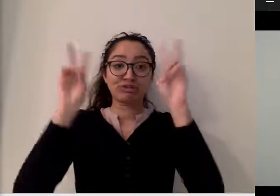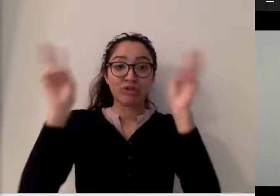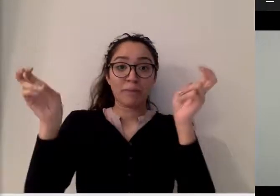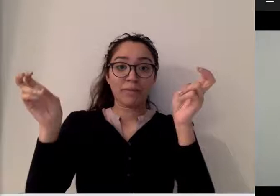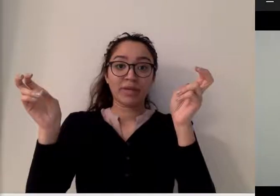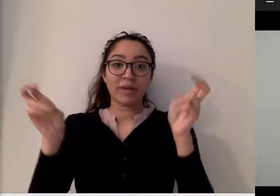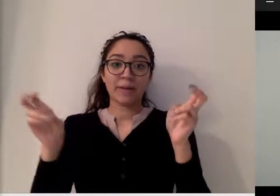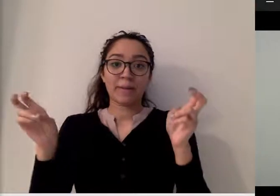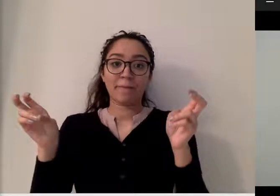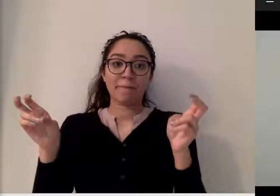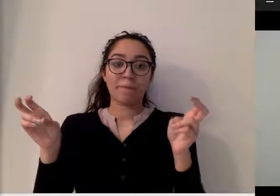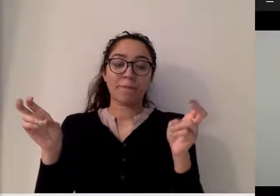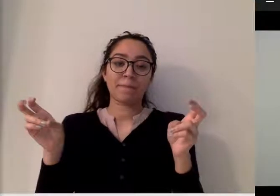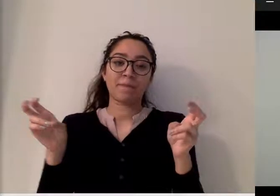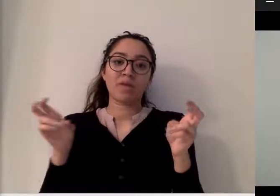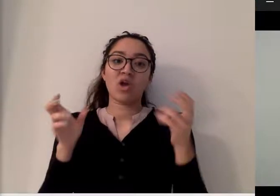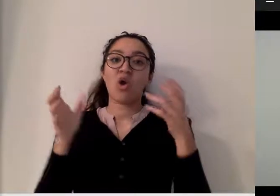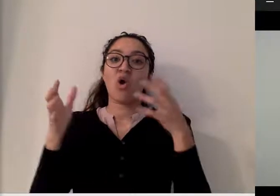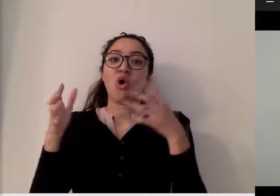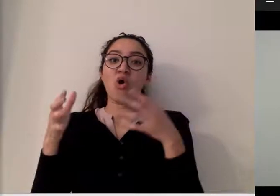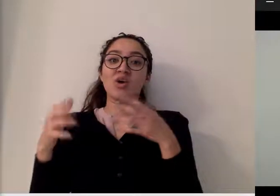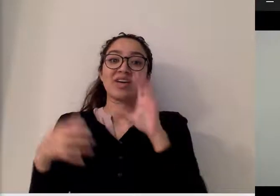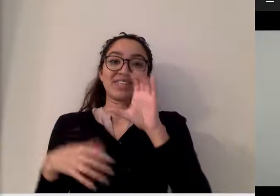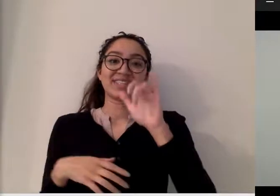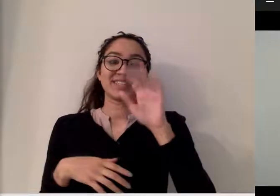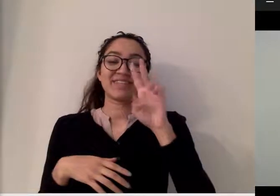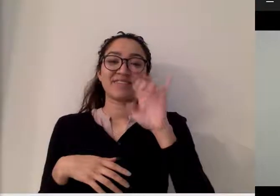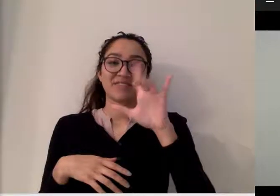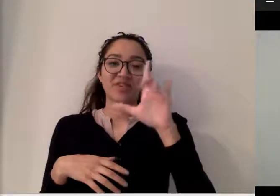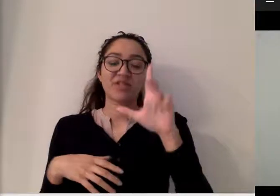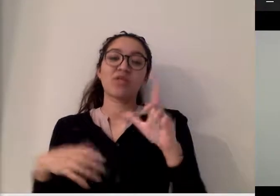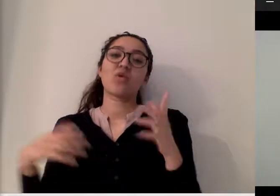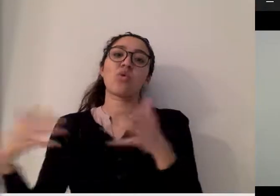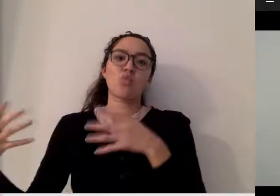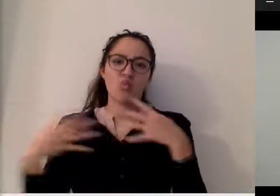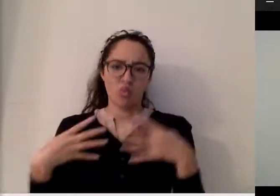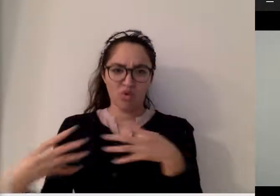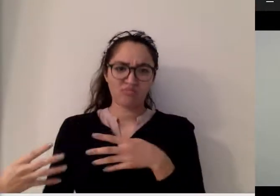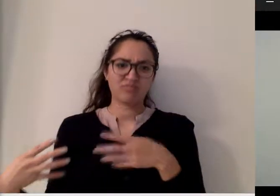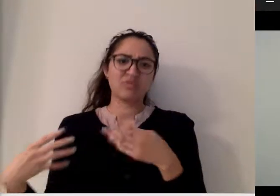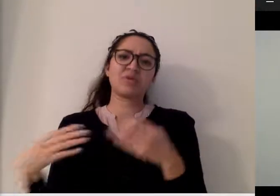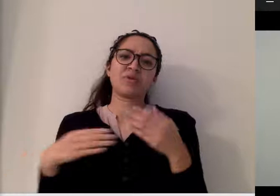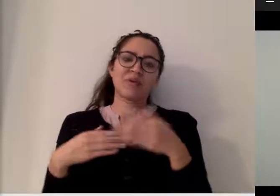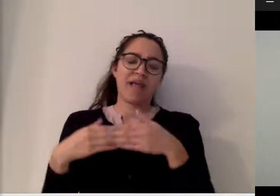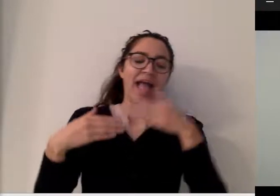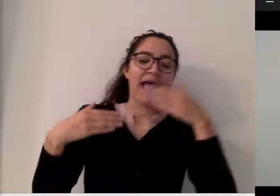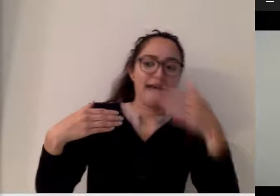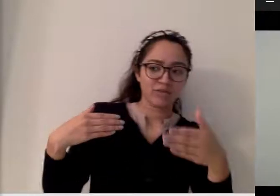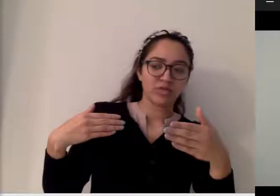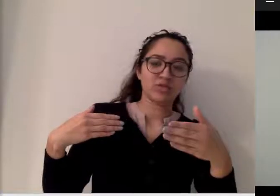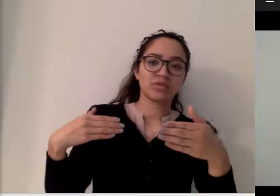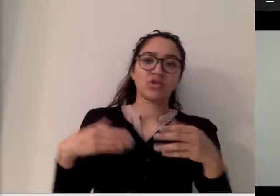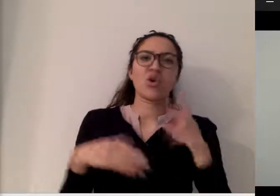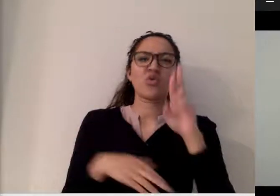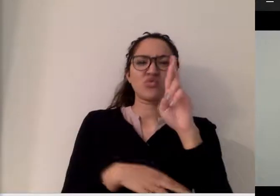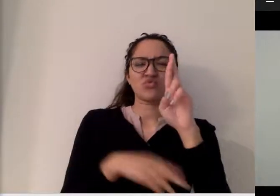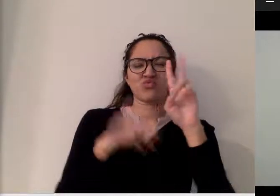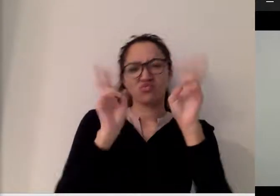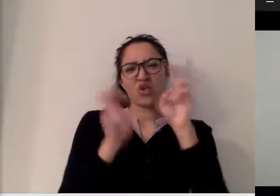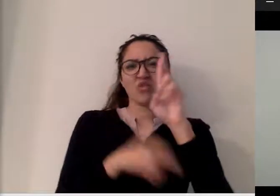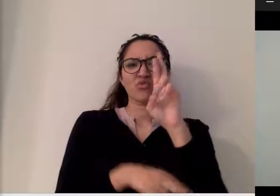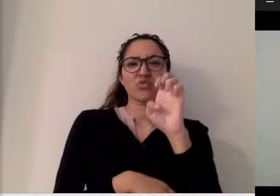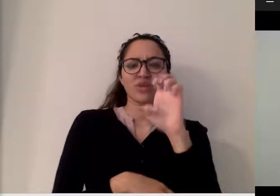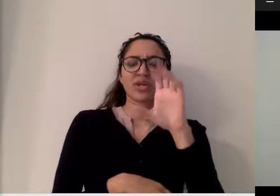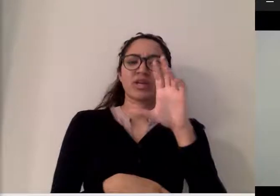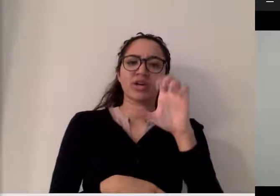country after the Civil War, which was called Reconstruction. So that's the whole subject of the lecture. Well, you're going to have to